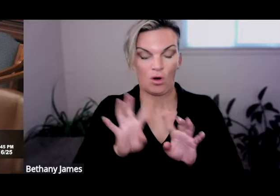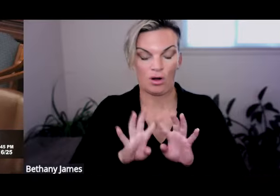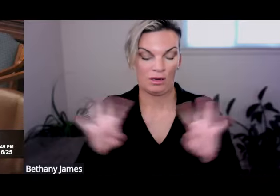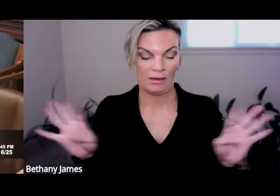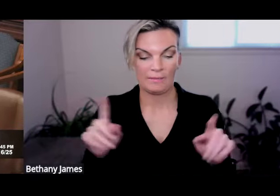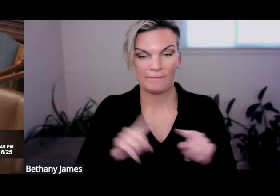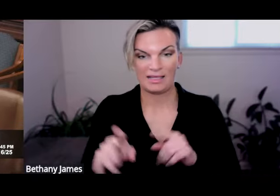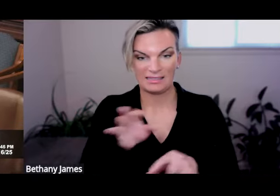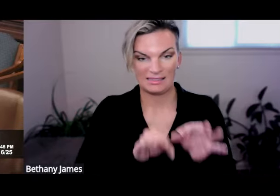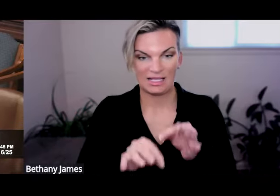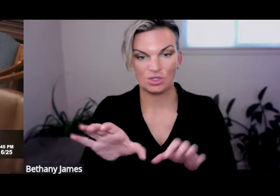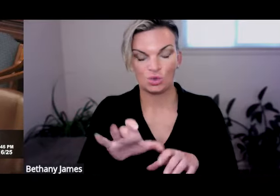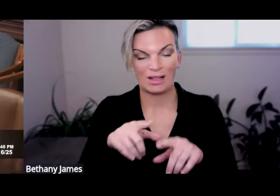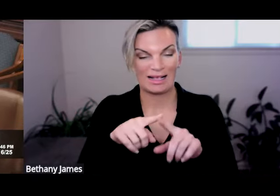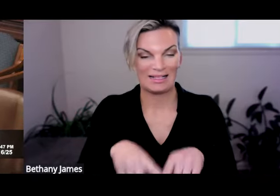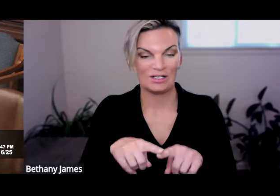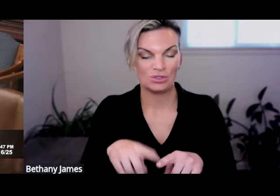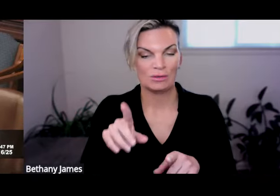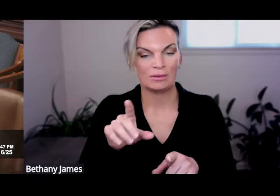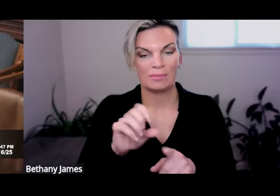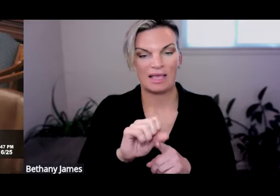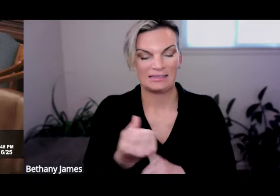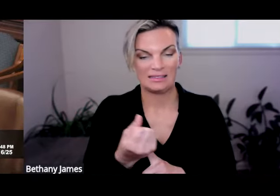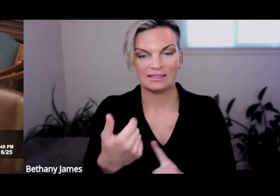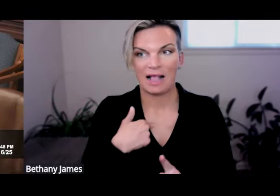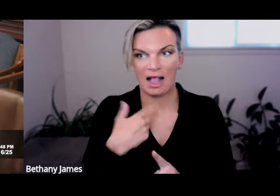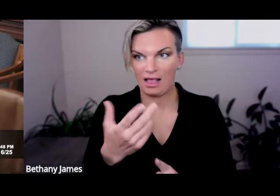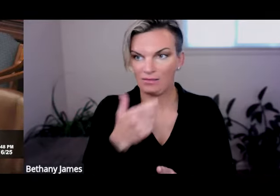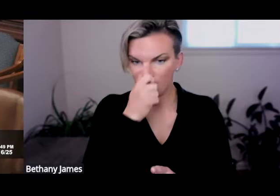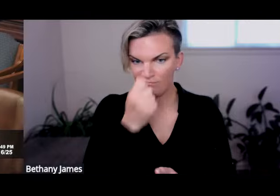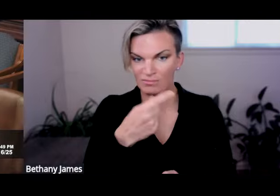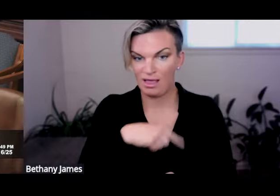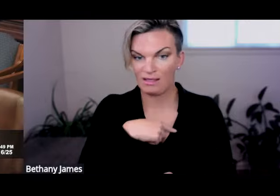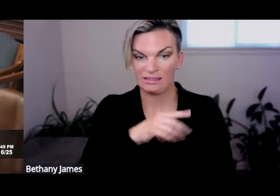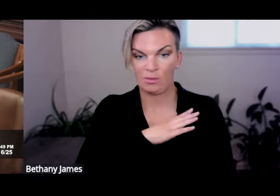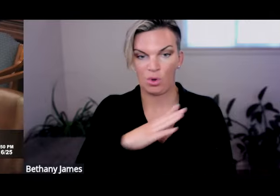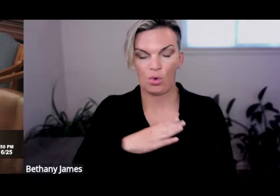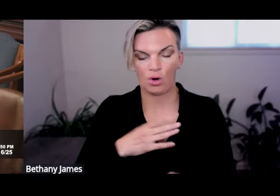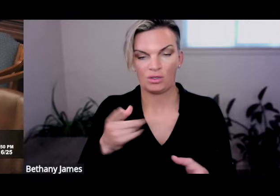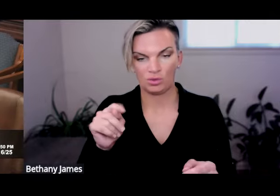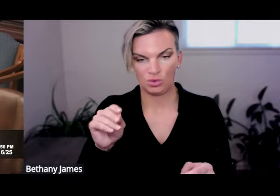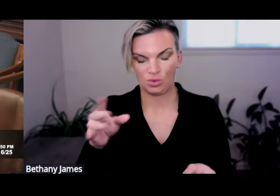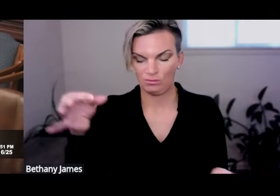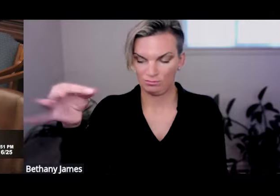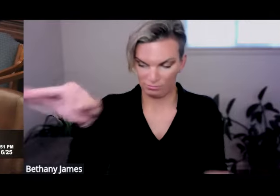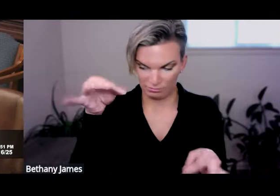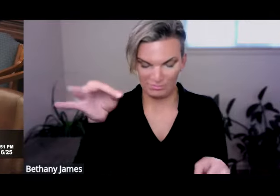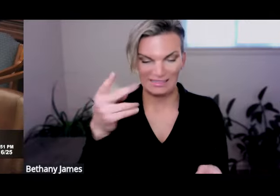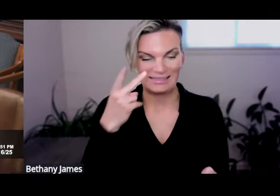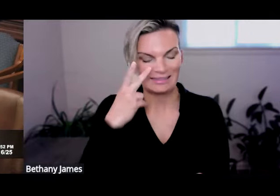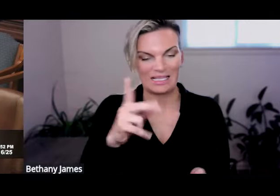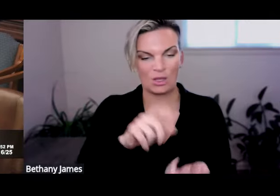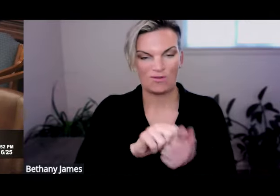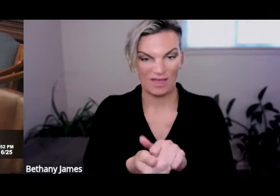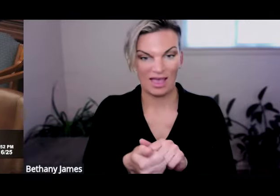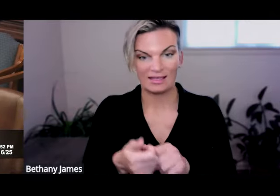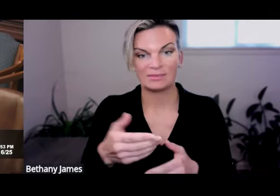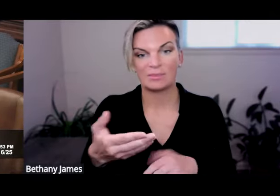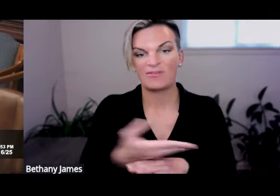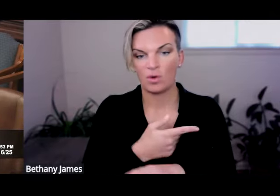do this on a conditional basis, I really would like us as a board to see the revised copy before we vote. Is that fair? If